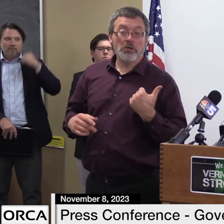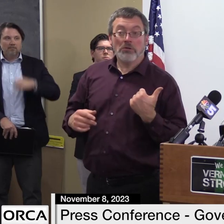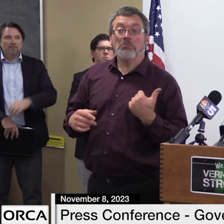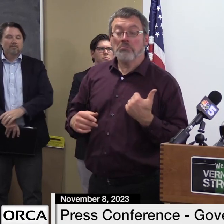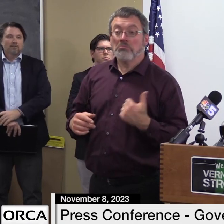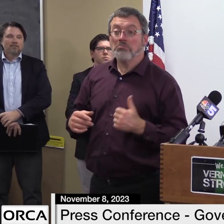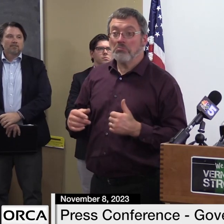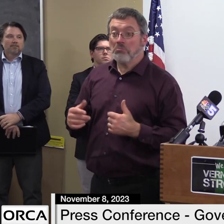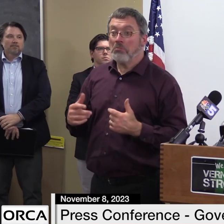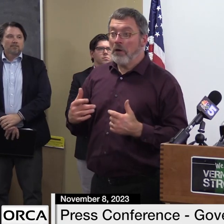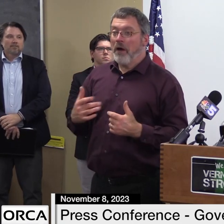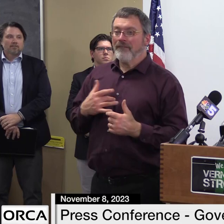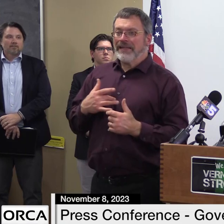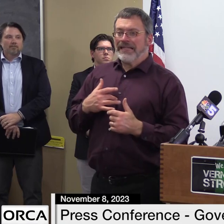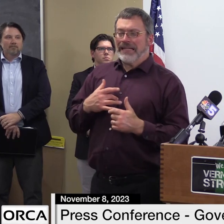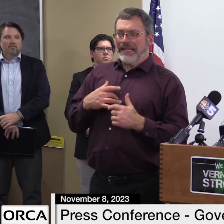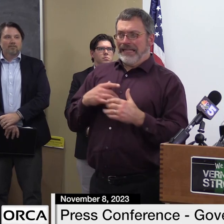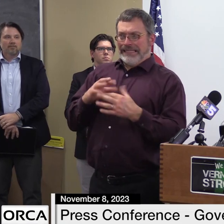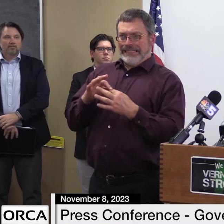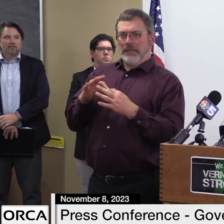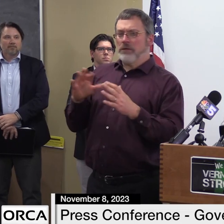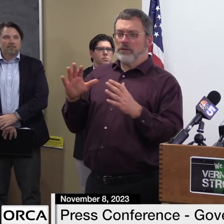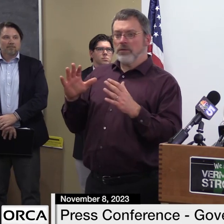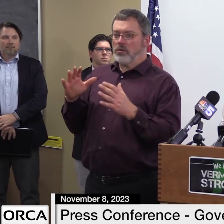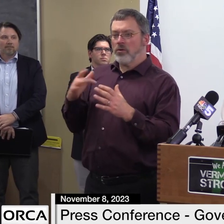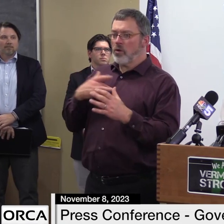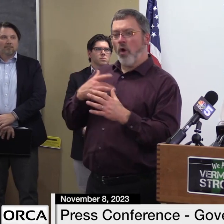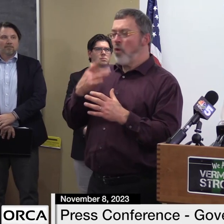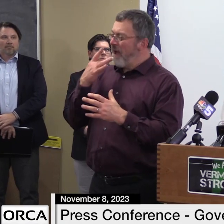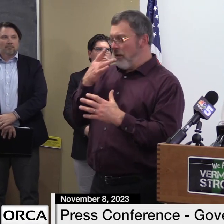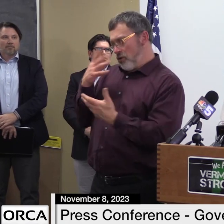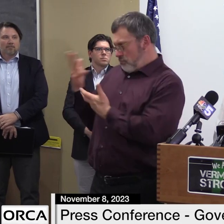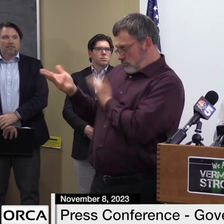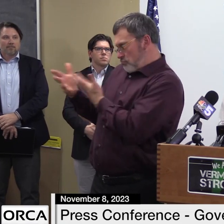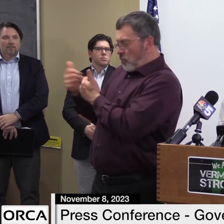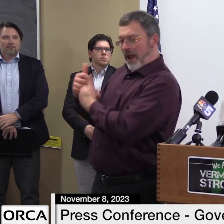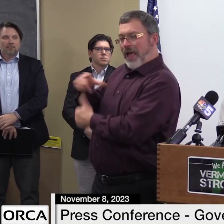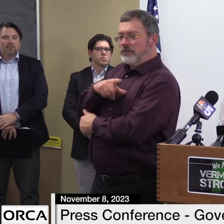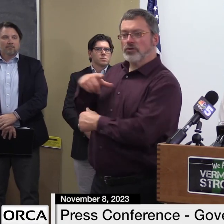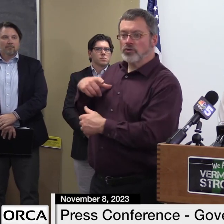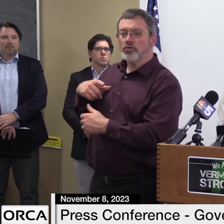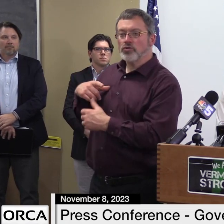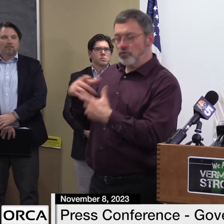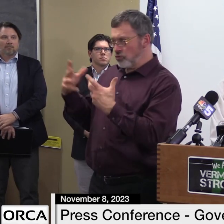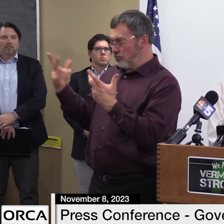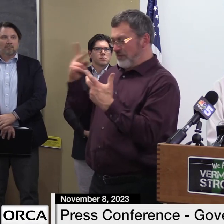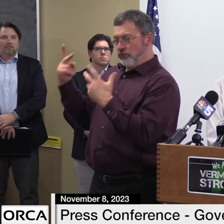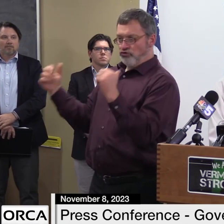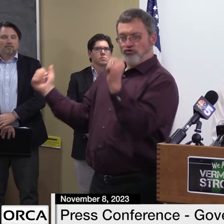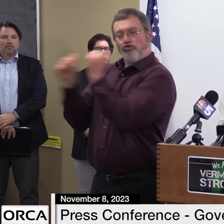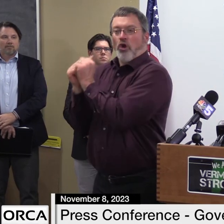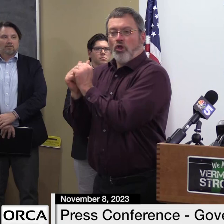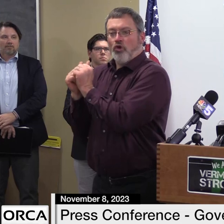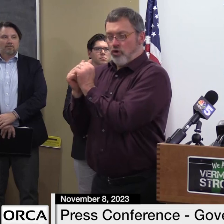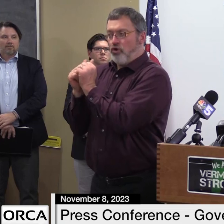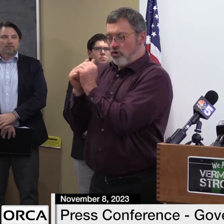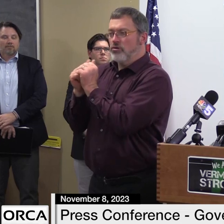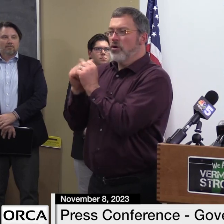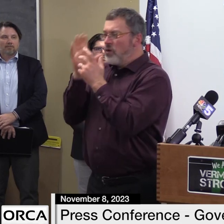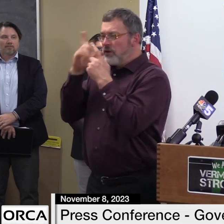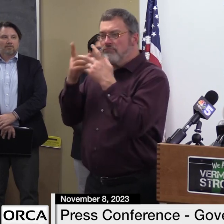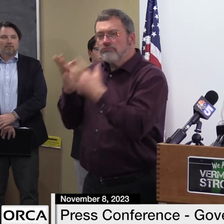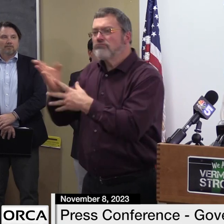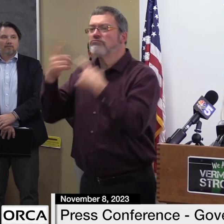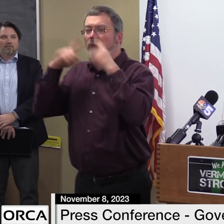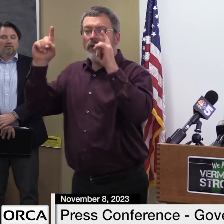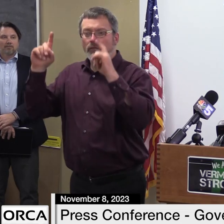My preference would be to work with the legislature hand in hand to accomplish this together and get the results we need. But that's